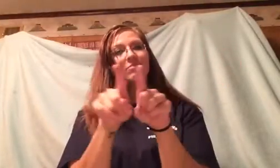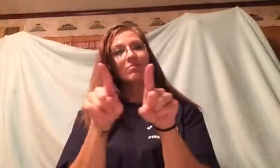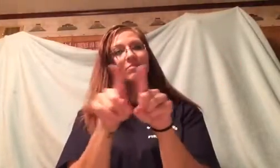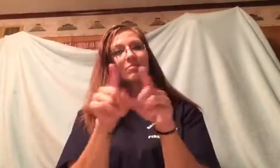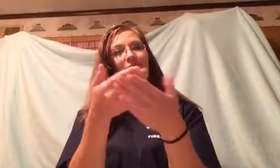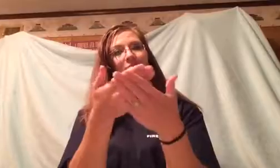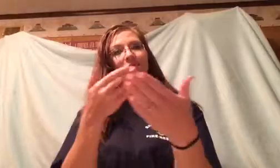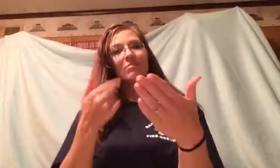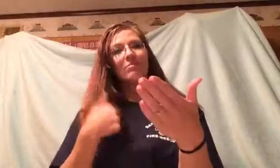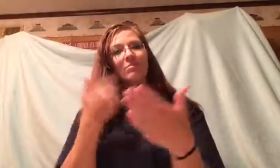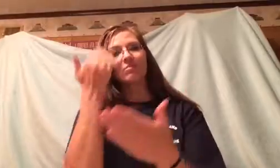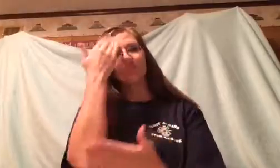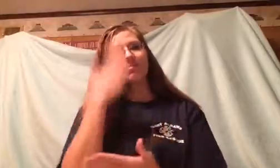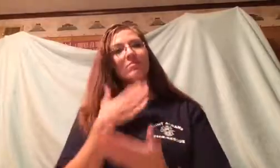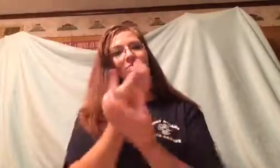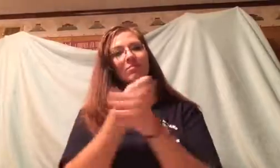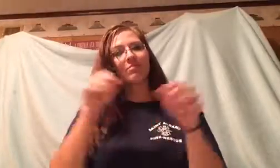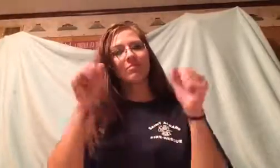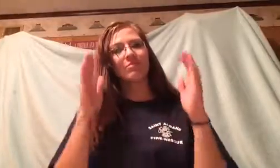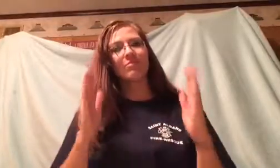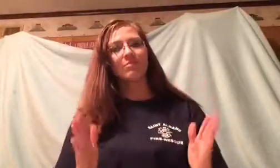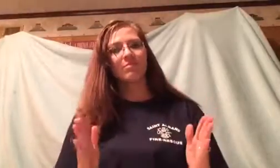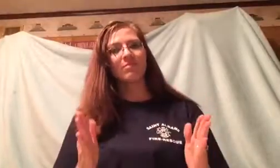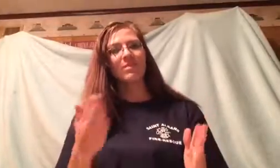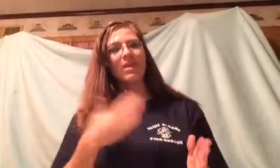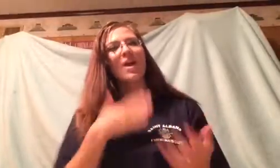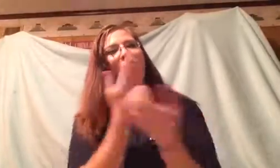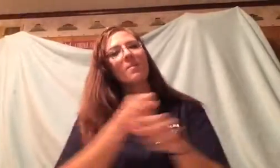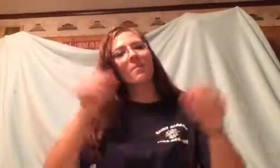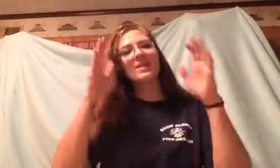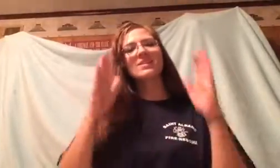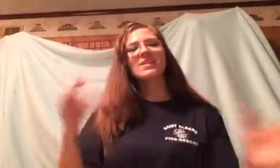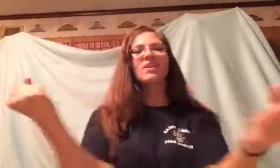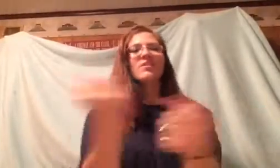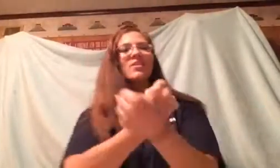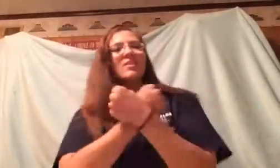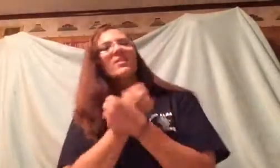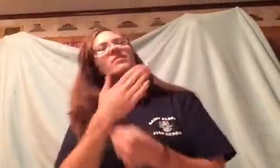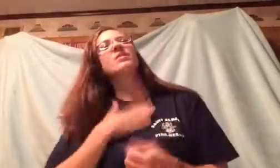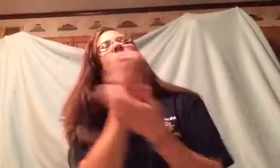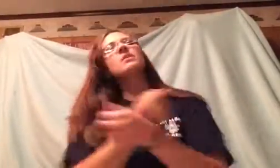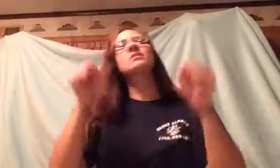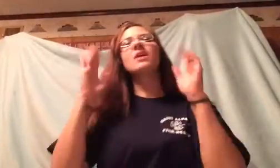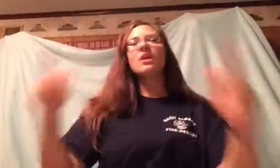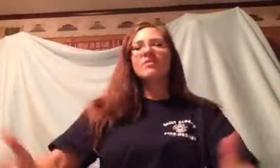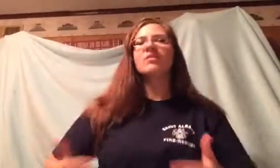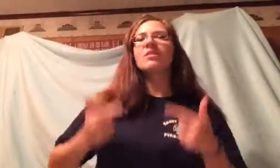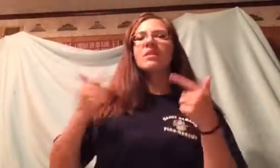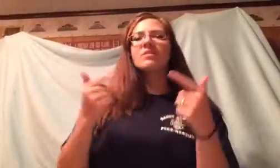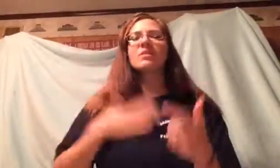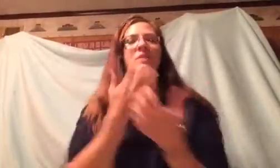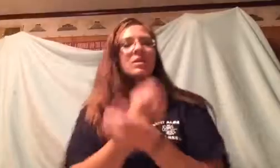Before I met my Savior My Savior loves, my Savior lives My